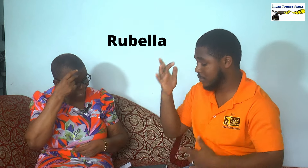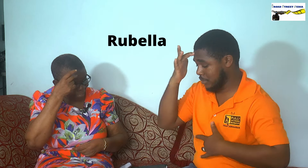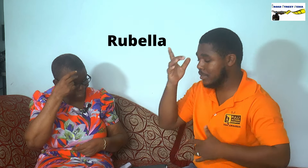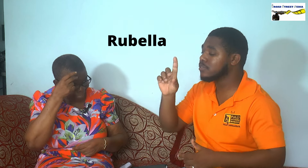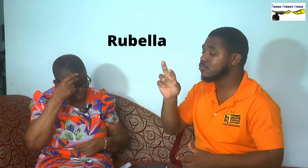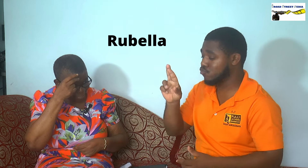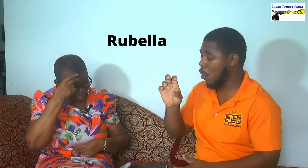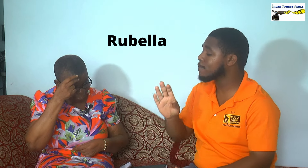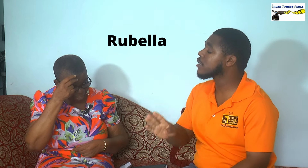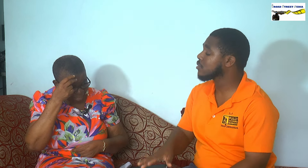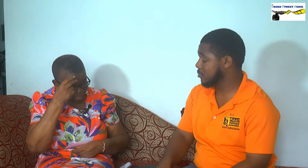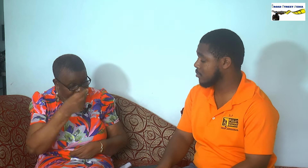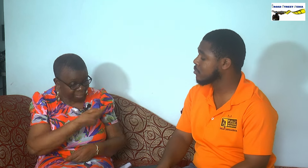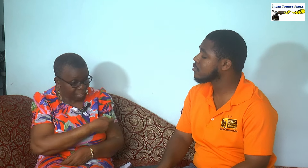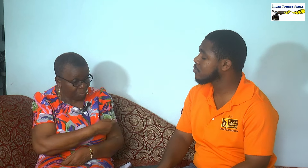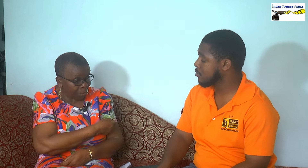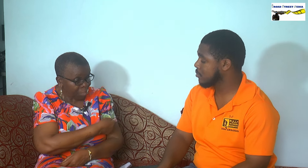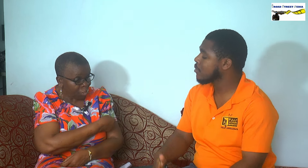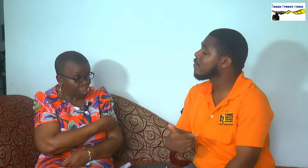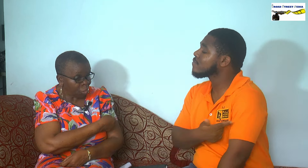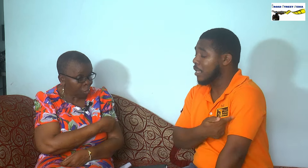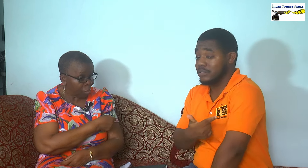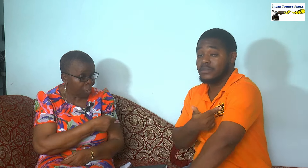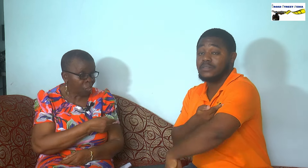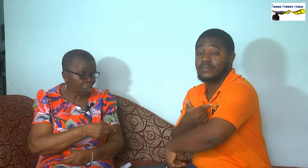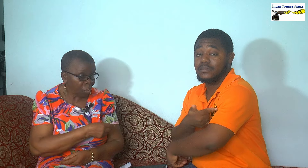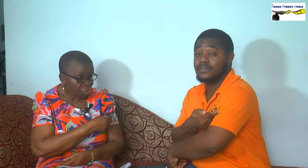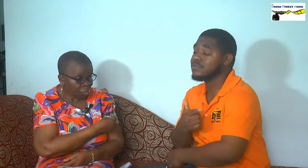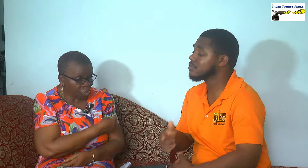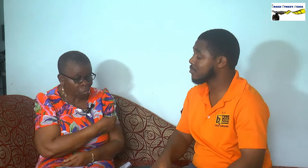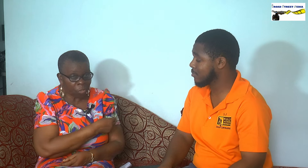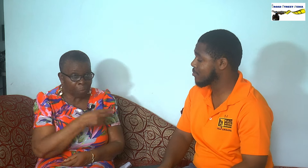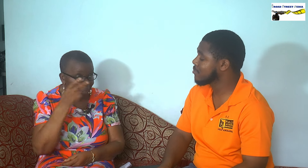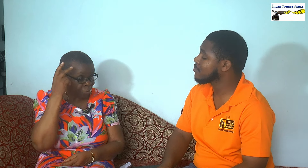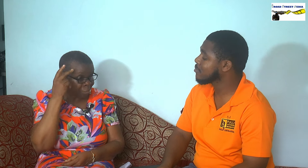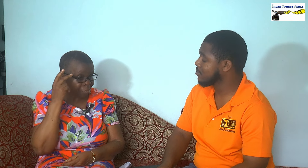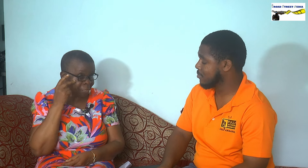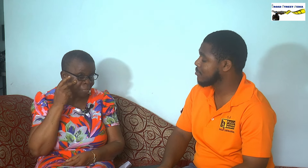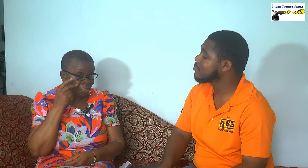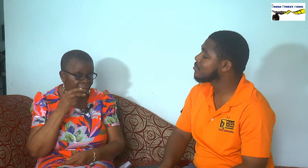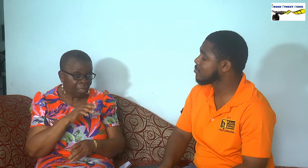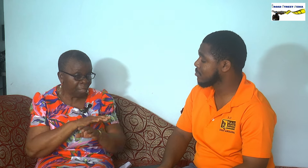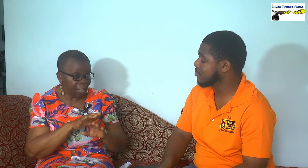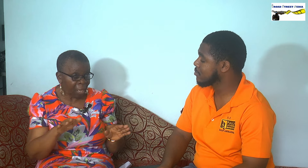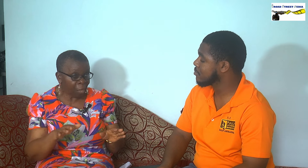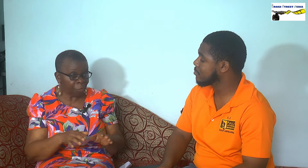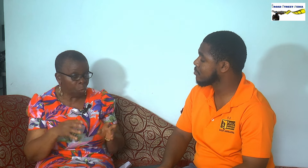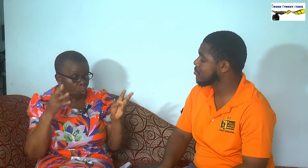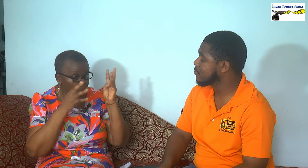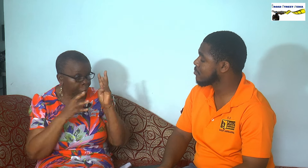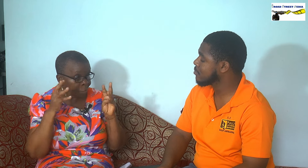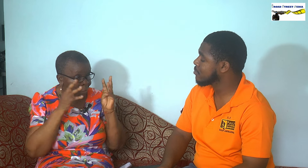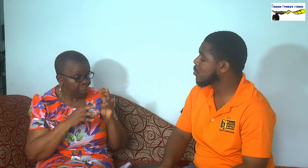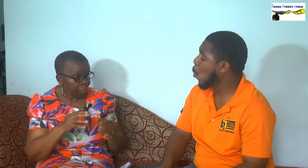disease, yes. Yes, they gave them the injection so the parents didn't have to worry that